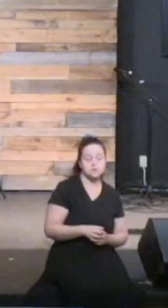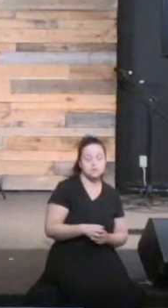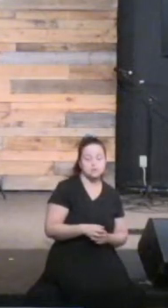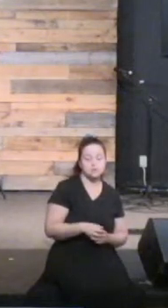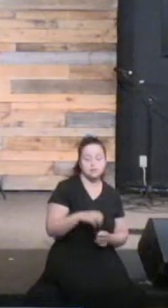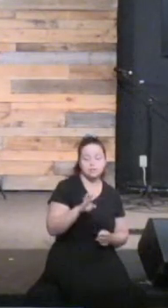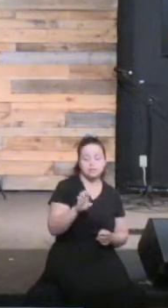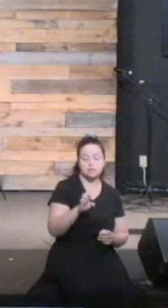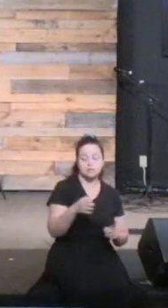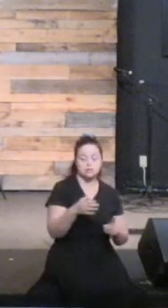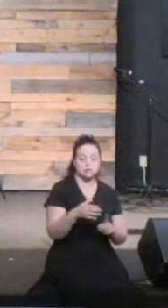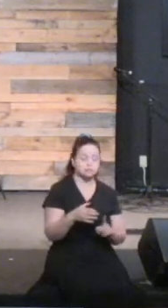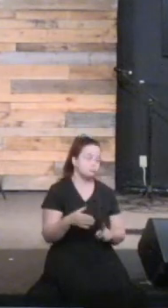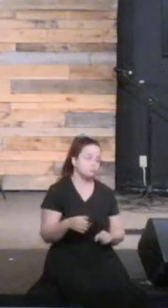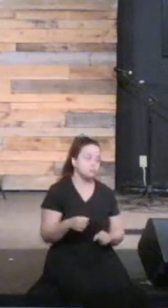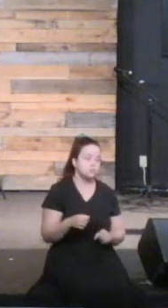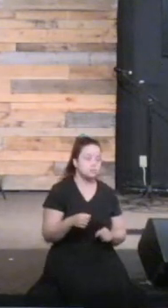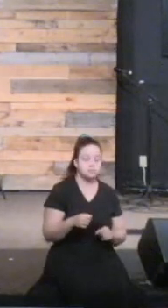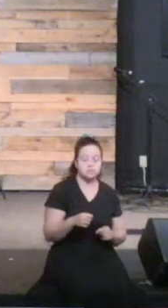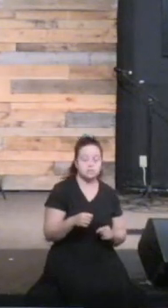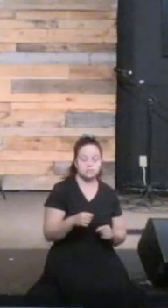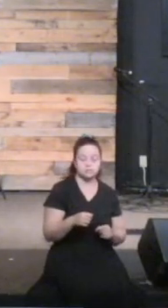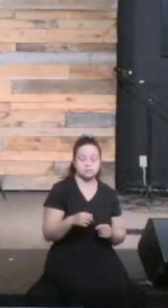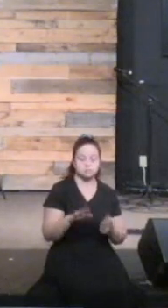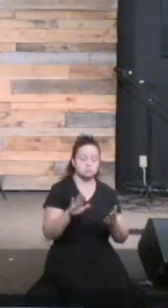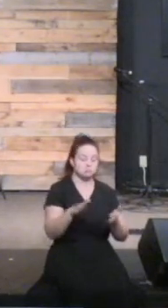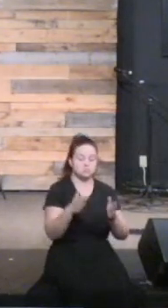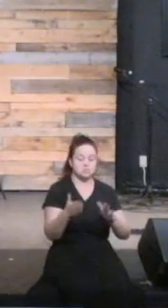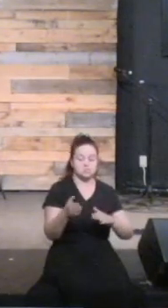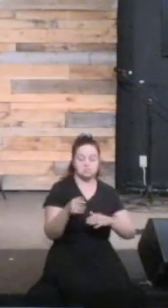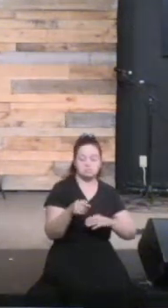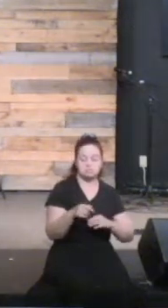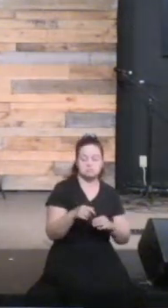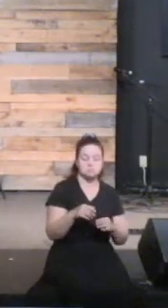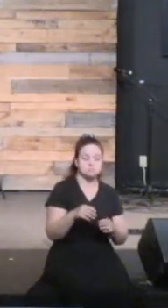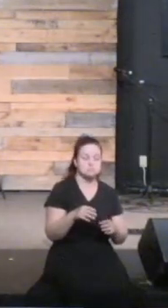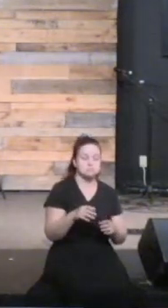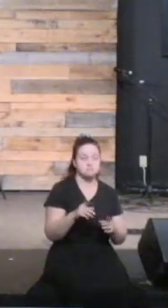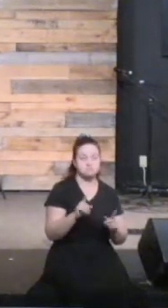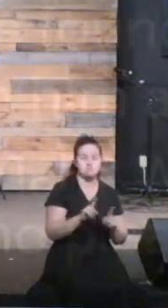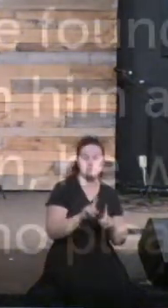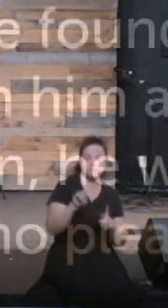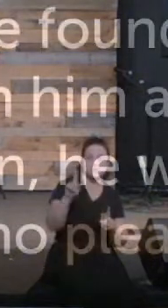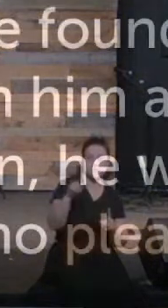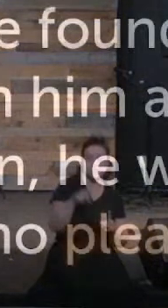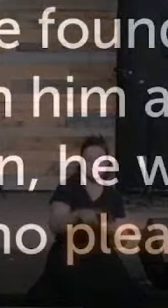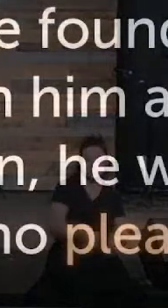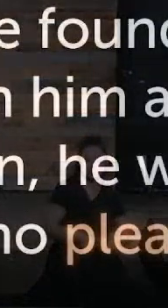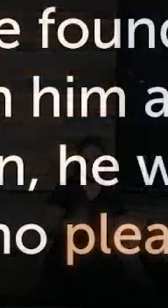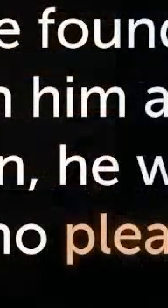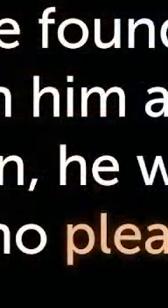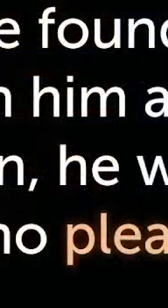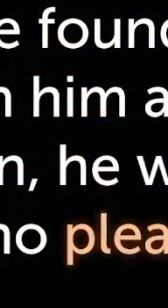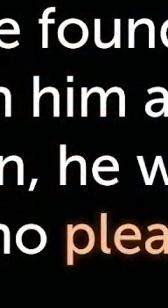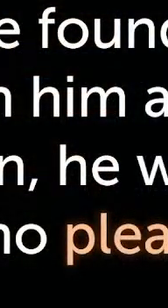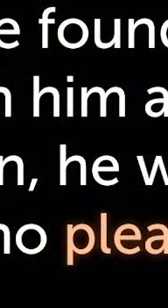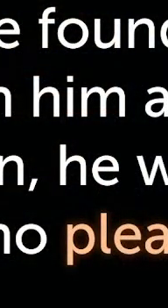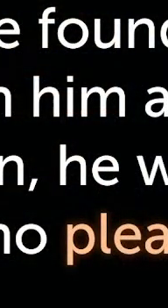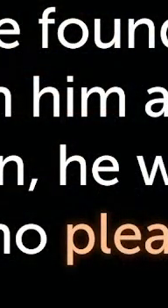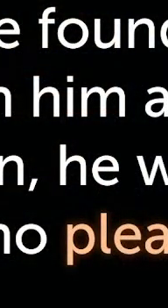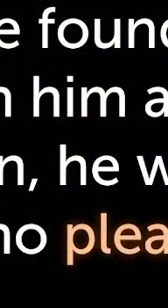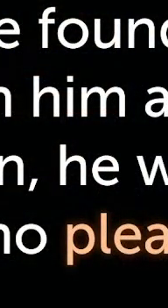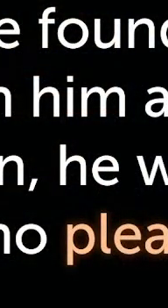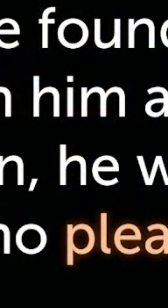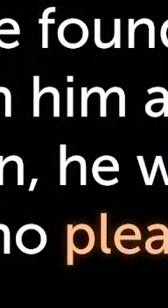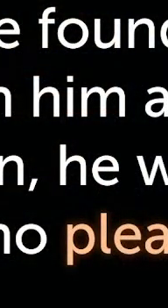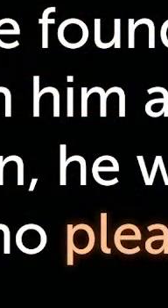where in Hebrews chapter 11 verse 5 for those keeping score by faith Enoch was taken from this life so that he did